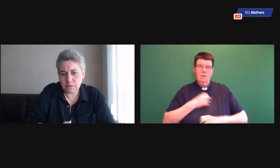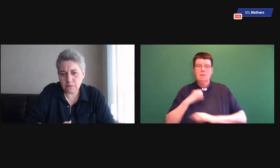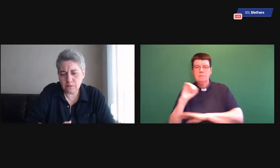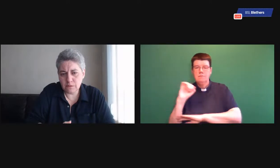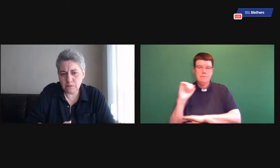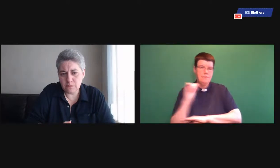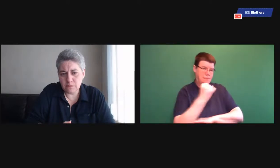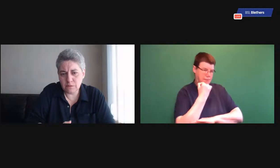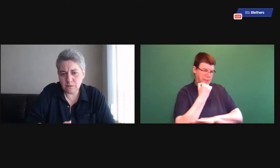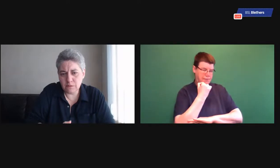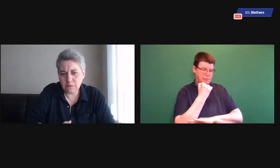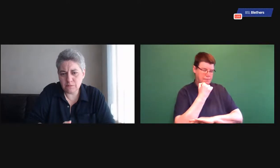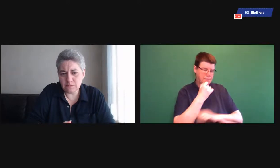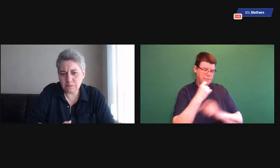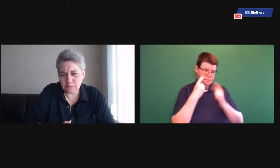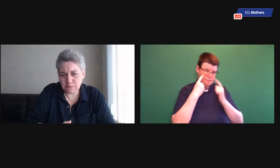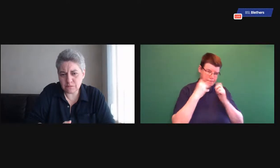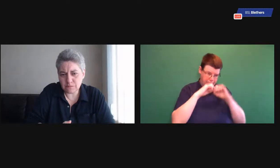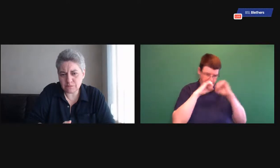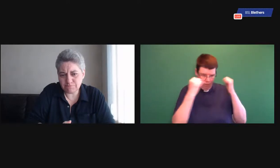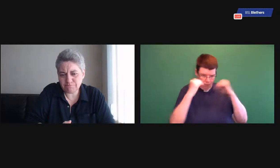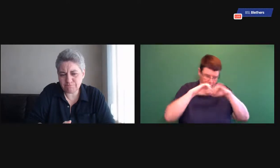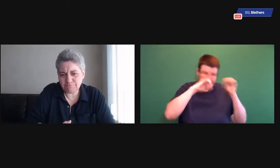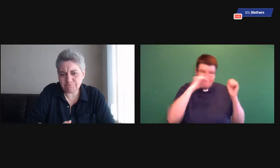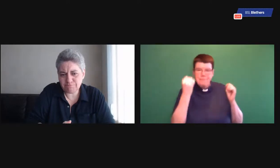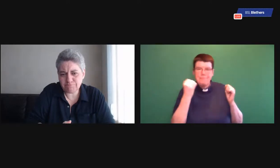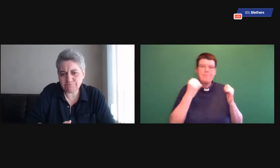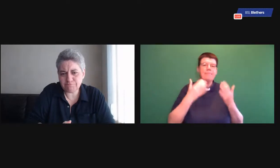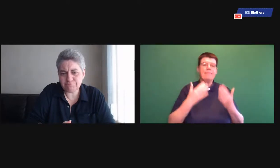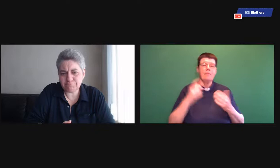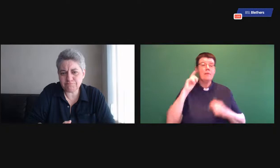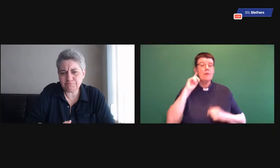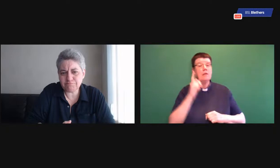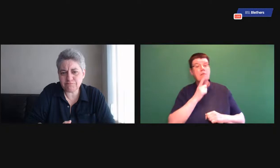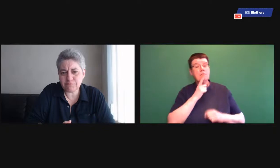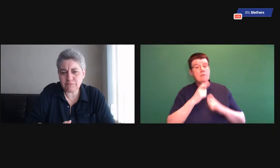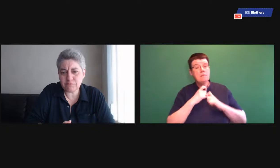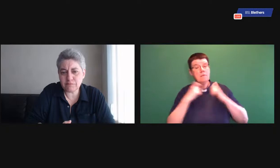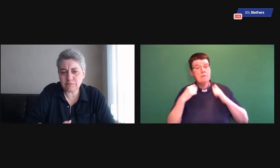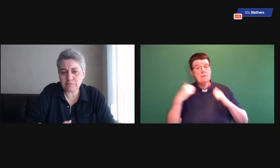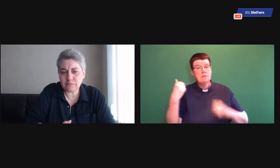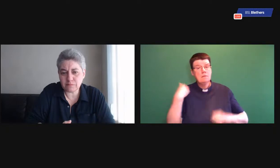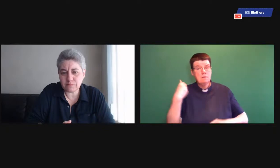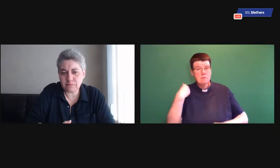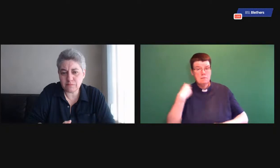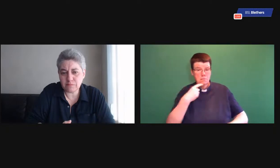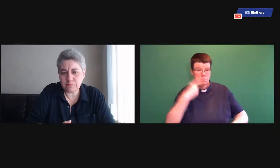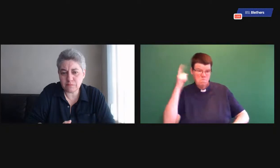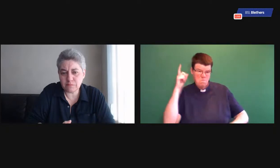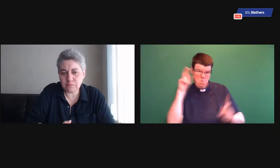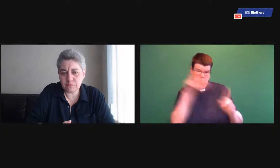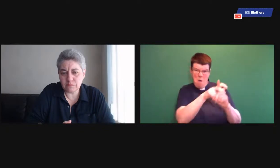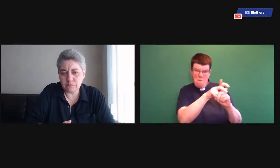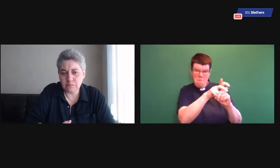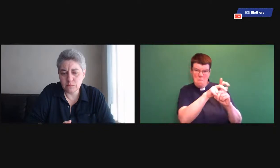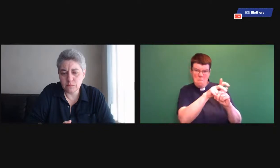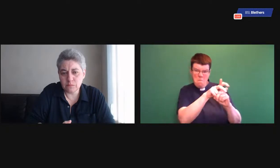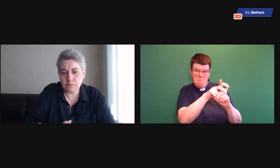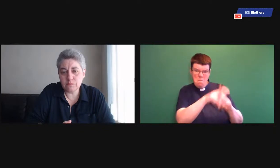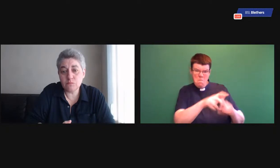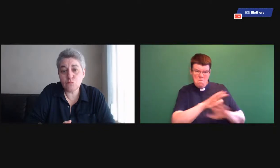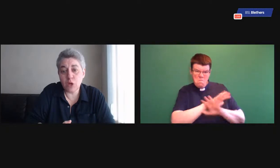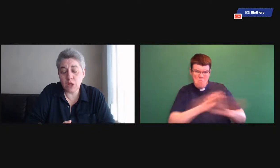and honestly, the emotion was coming to me, and I just turned my head, and I just sort of gathered myself together, and the hearing